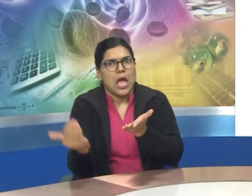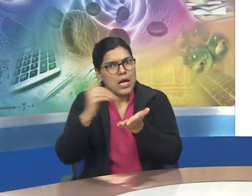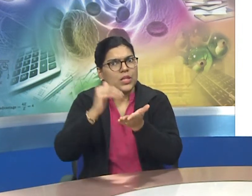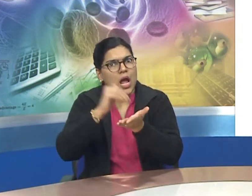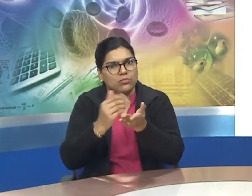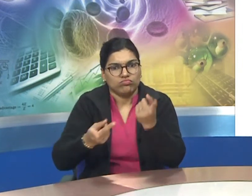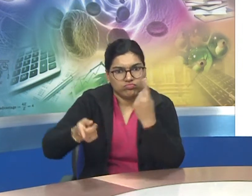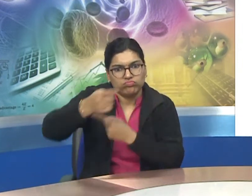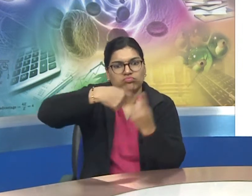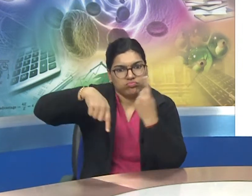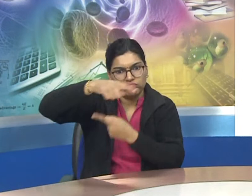What do you think?